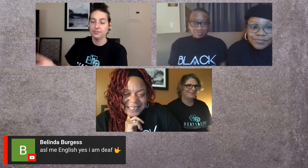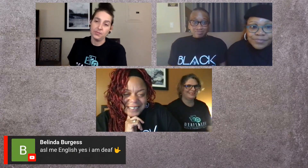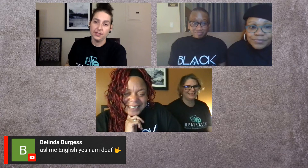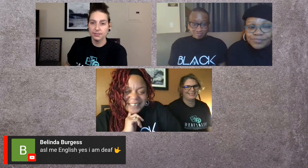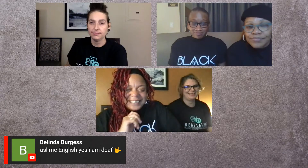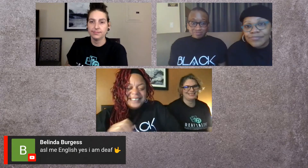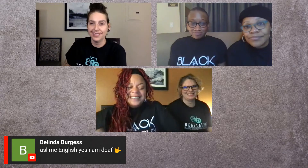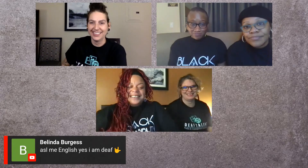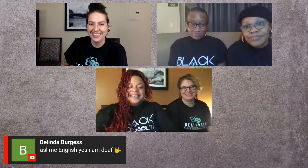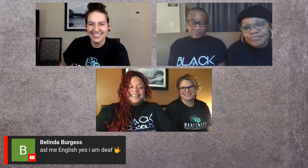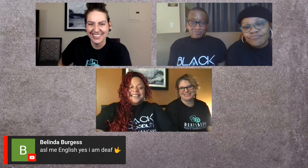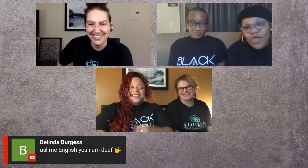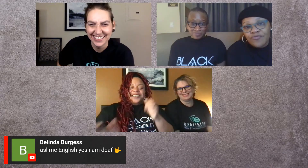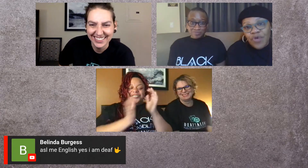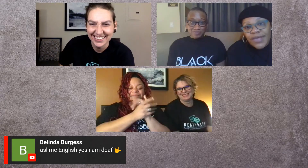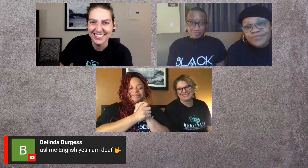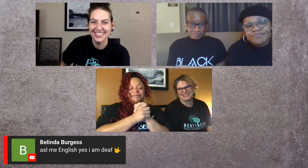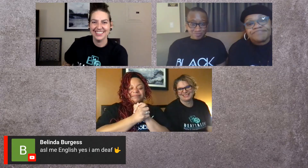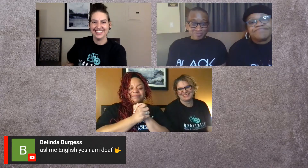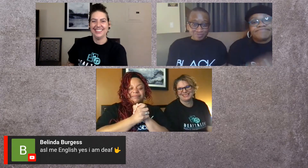Ali.